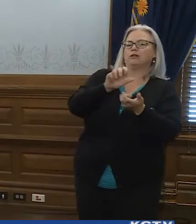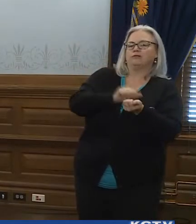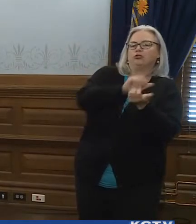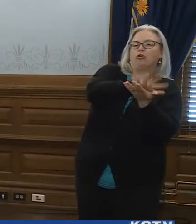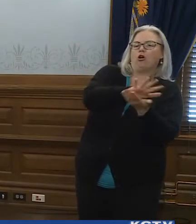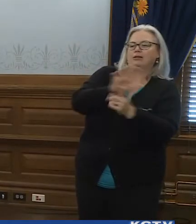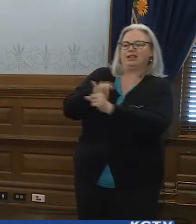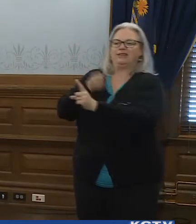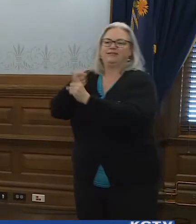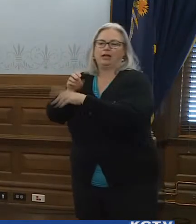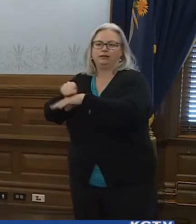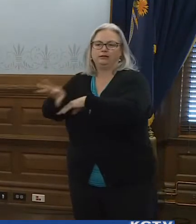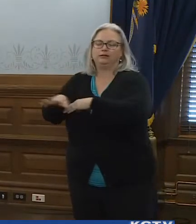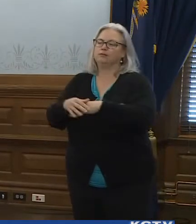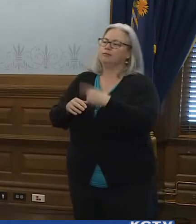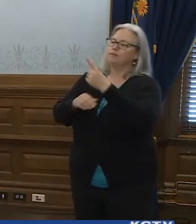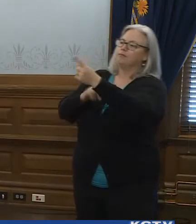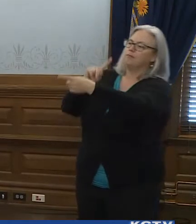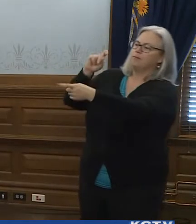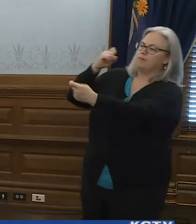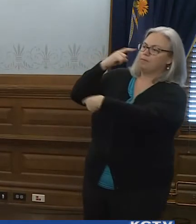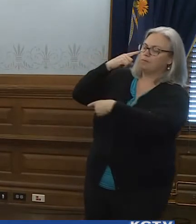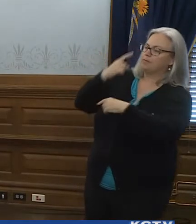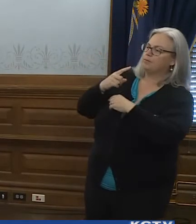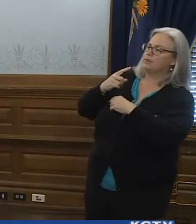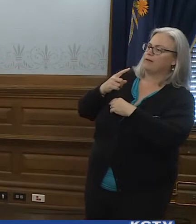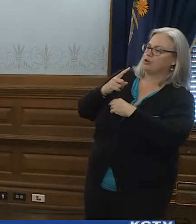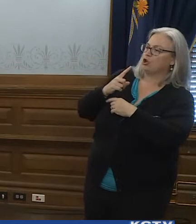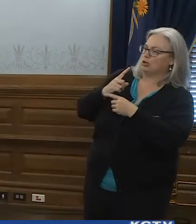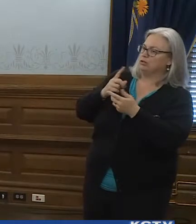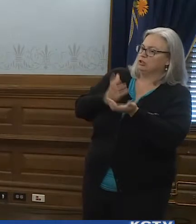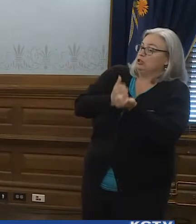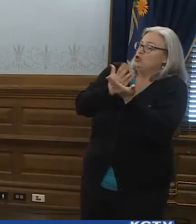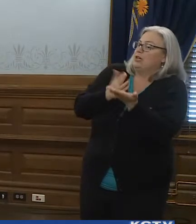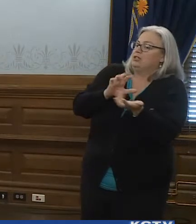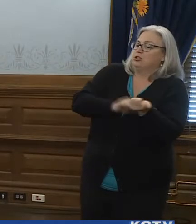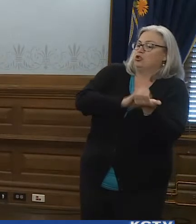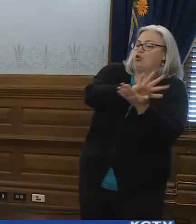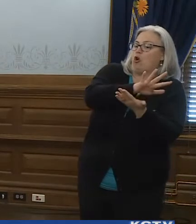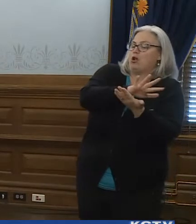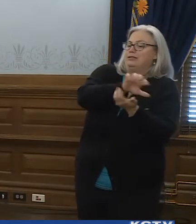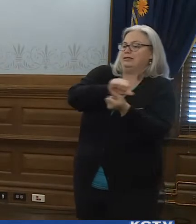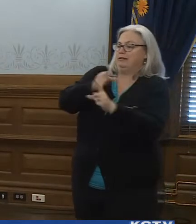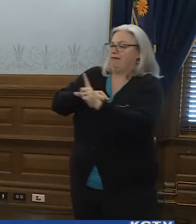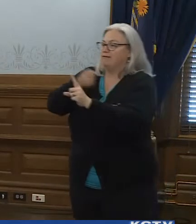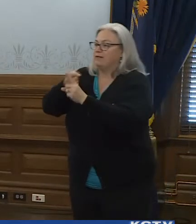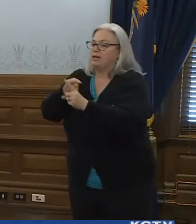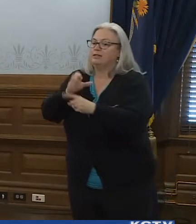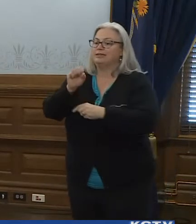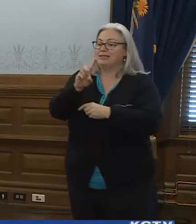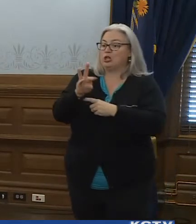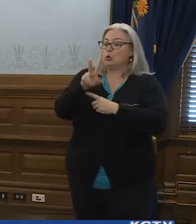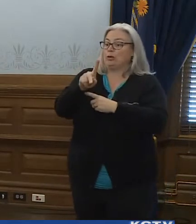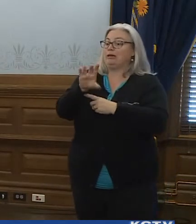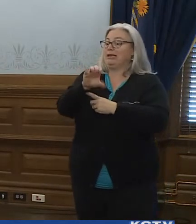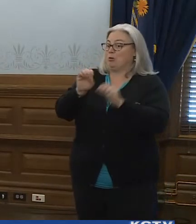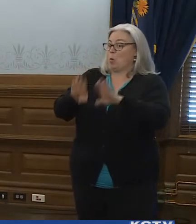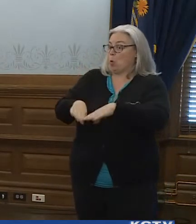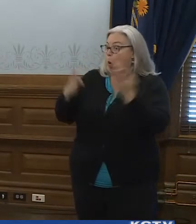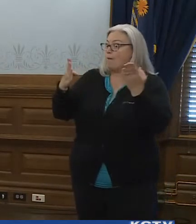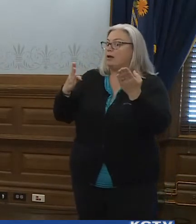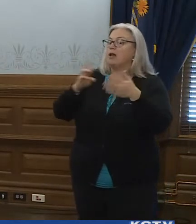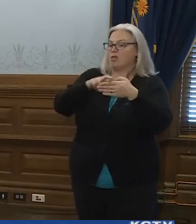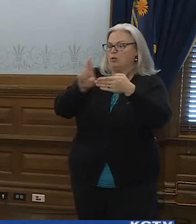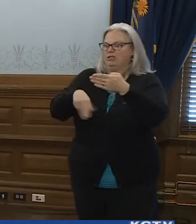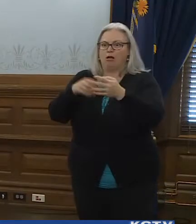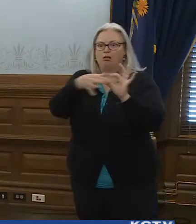makes a difference. Dr. Norman, the government did suggest there was a cause and effect relationship between when Sedgwick County opened up Yes. and the result we're seeing there.